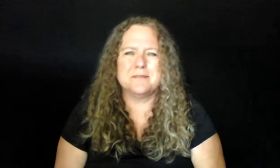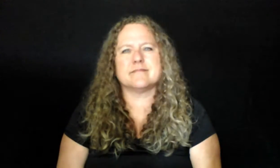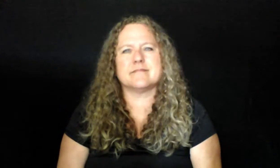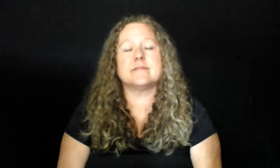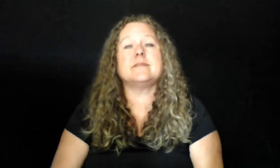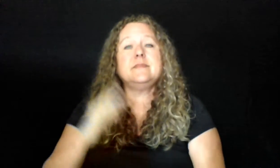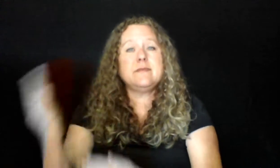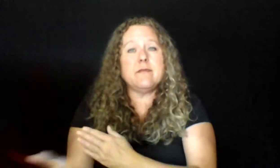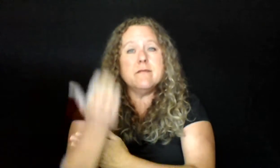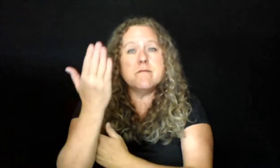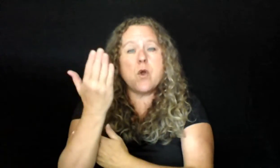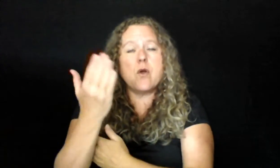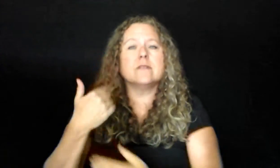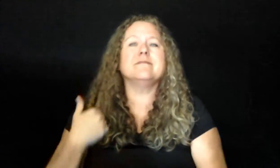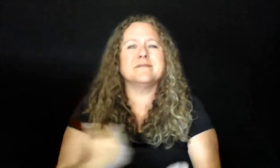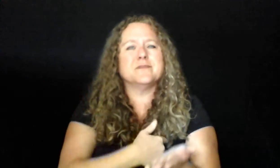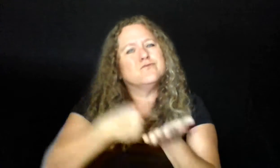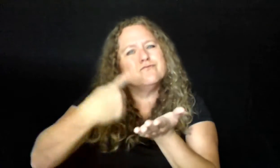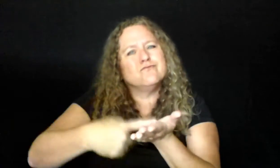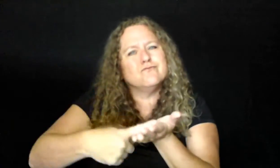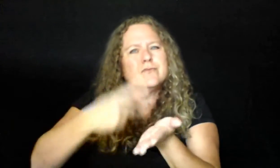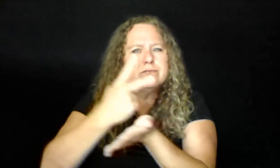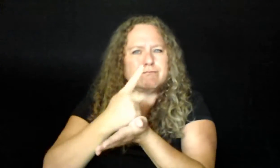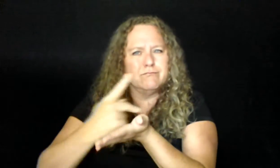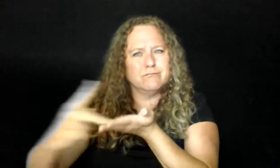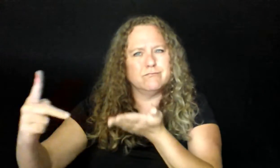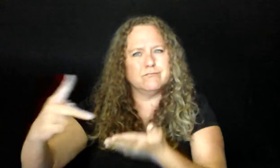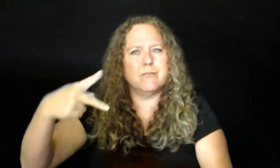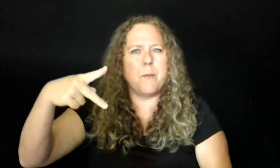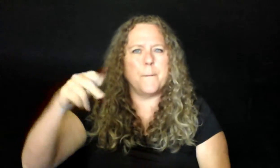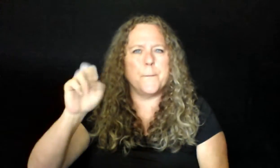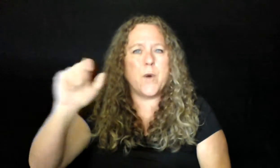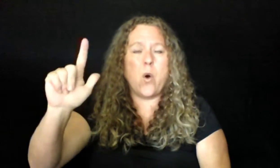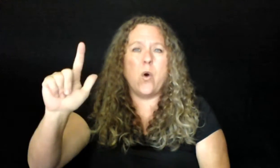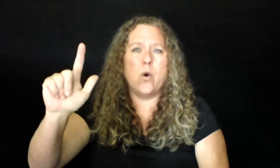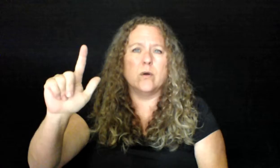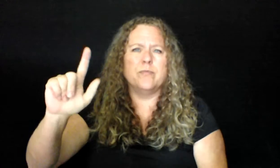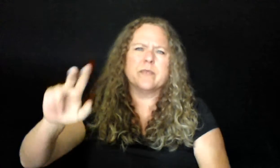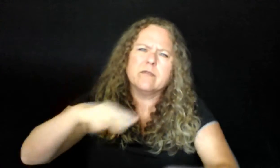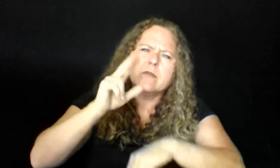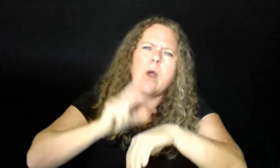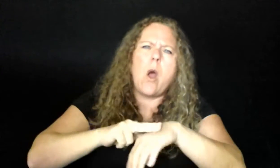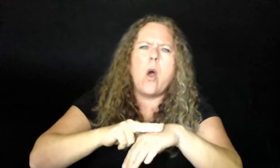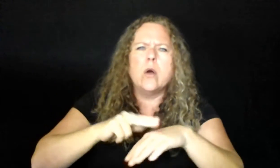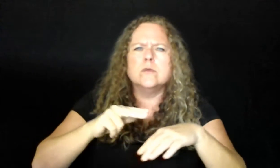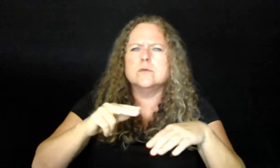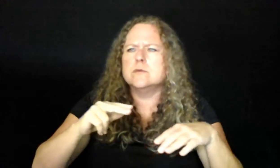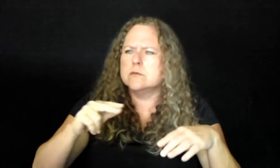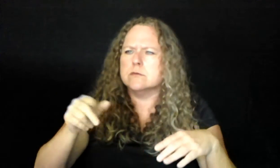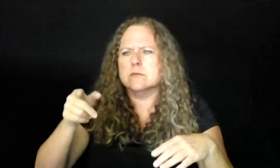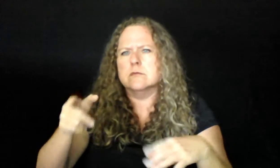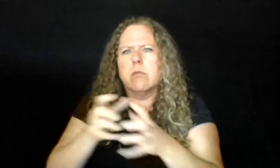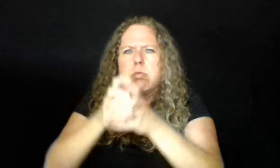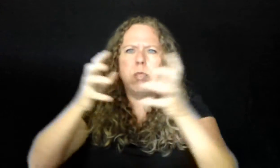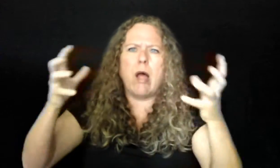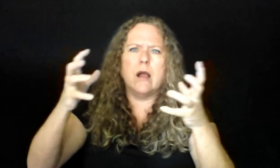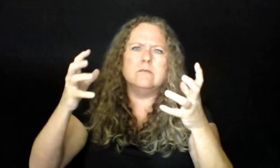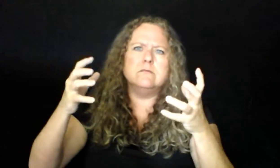We're talking about Paul. Now, that's someone who gets a lot of airtime for good reason. He's a significant character in the New Testament. He does